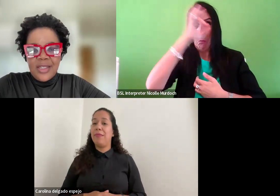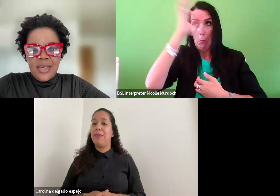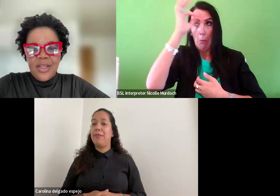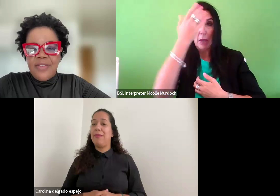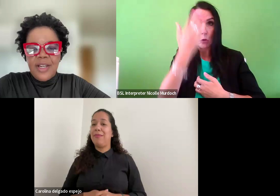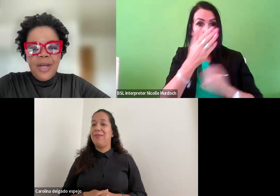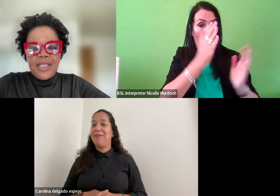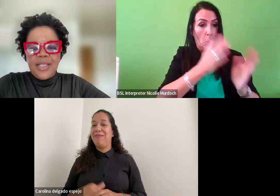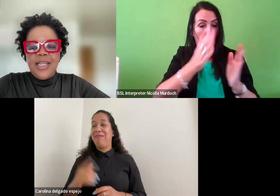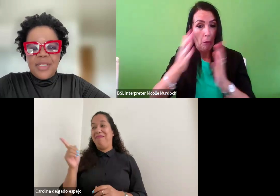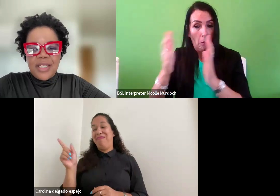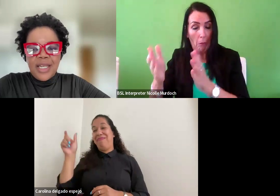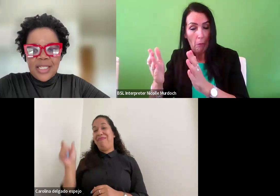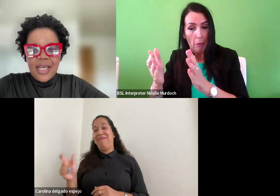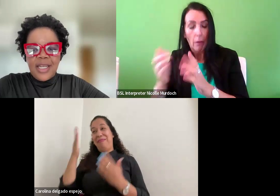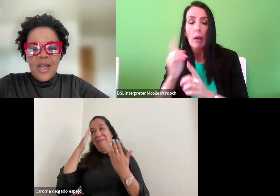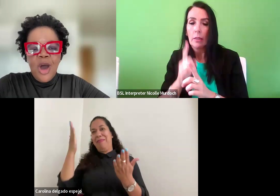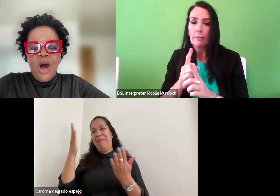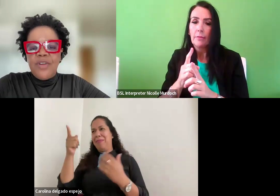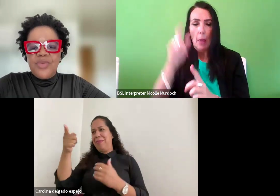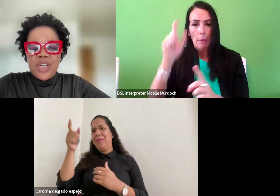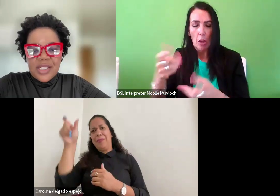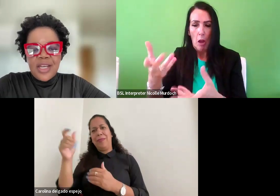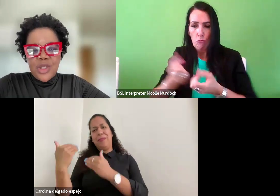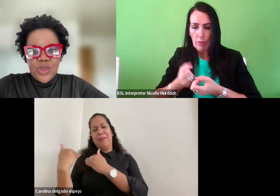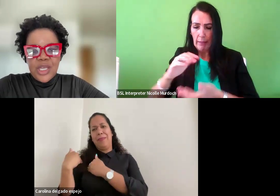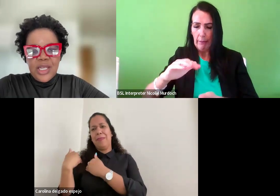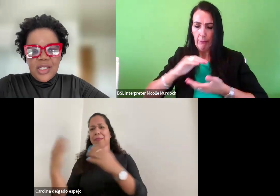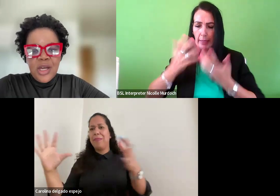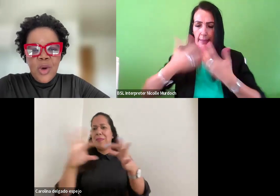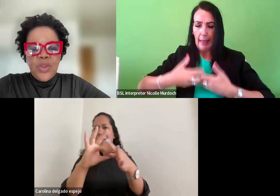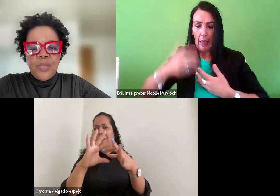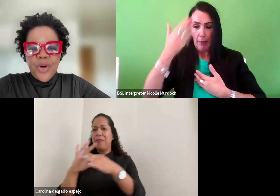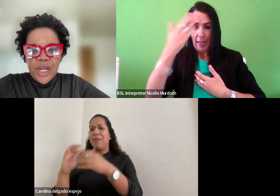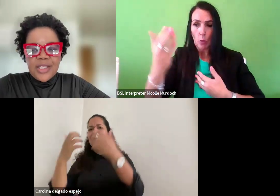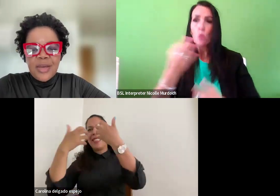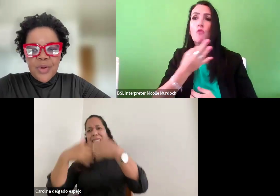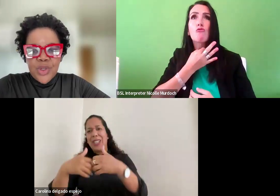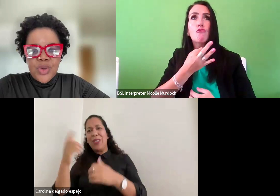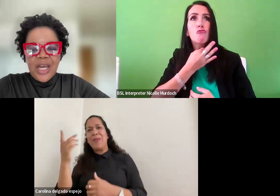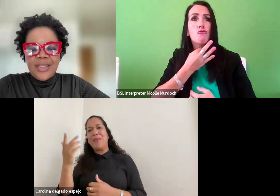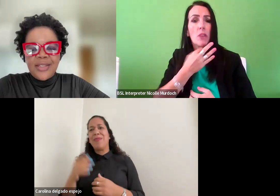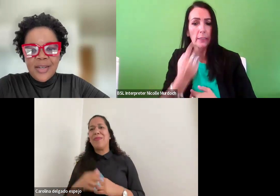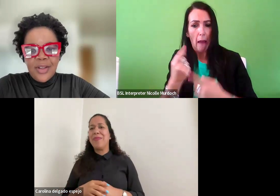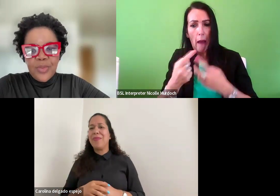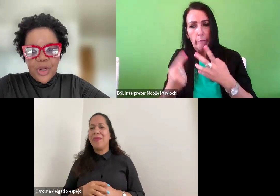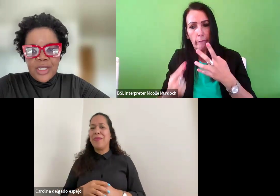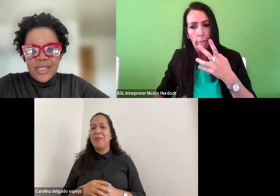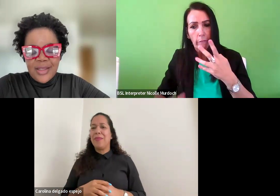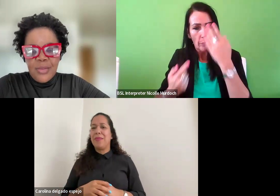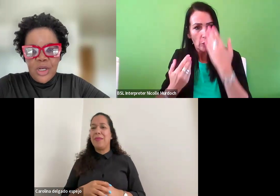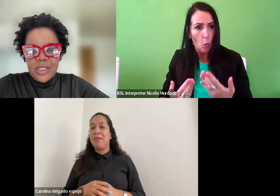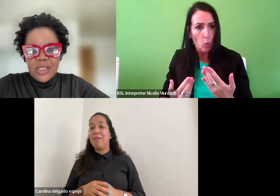this end, the developer has a limited understanding of the risks associated with the products they produce until